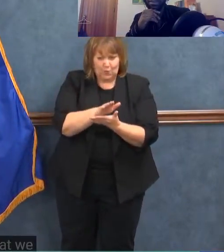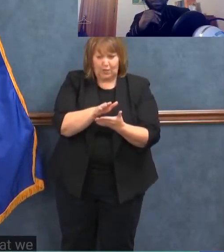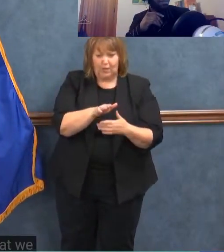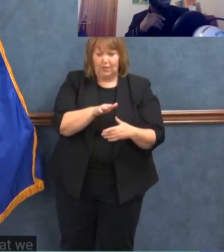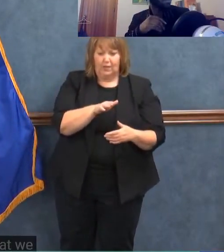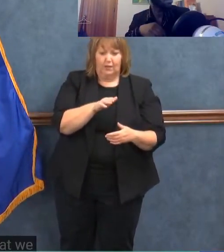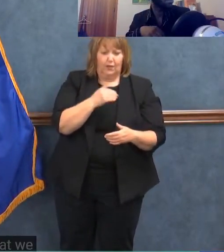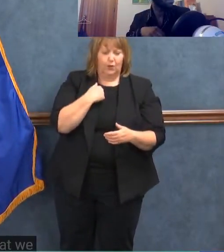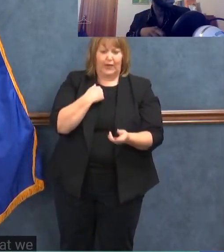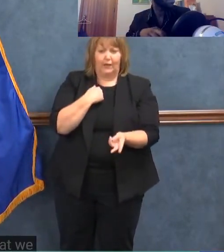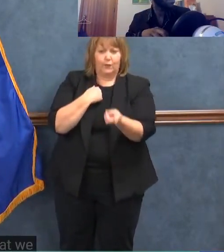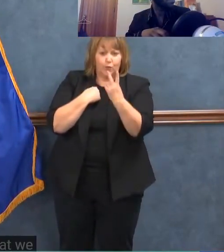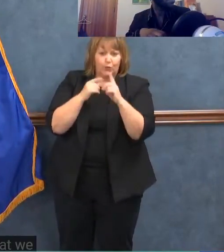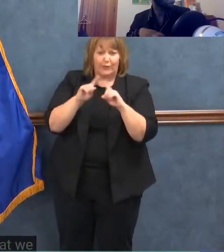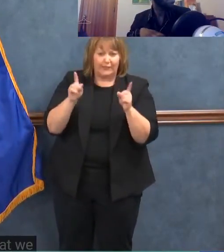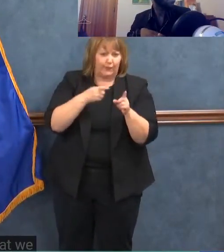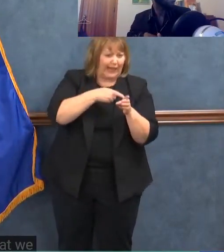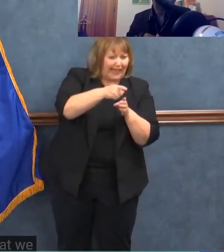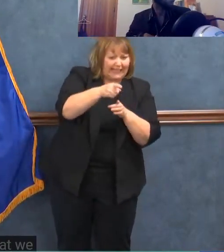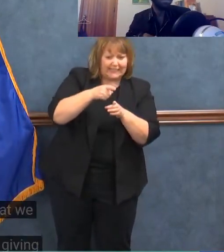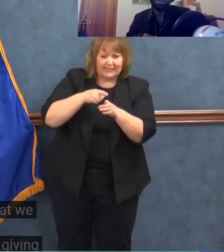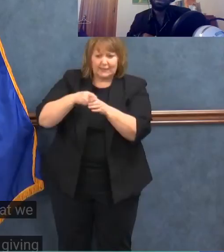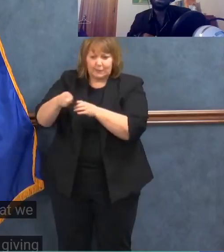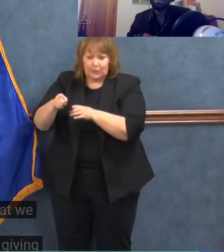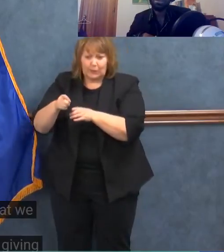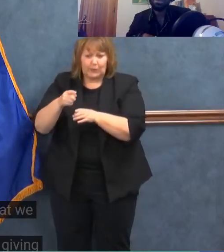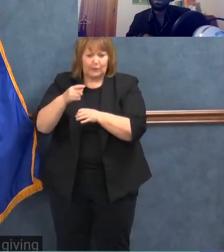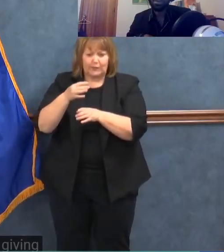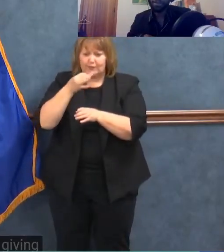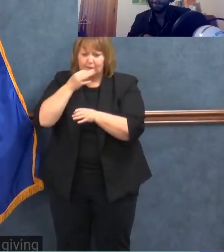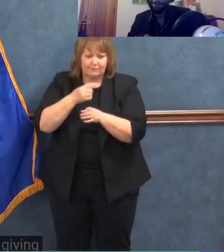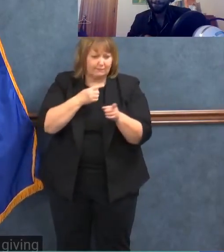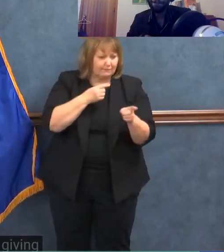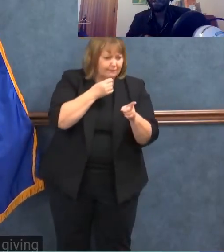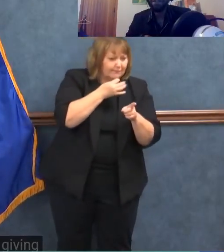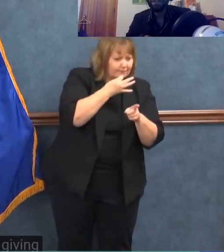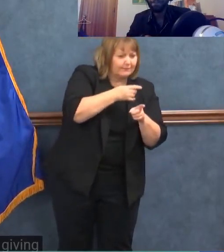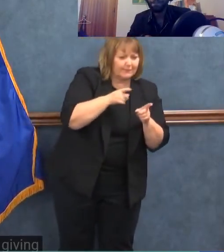experts that are giving you different opinions. Some people will say that,